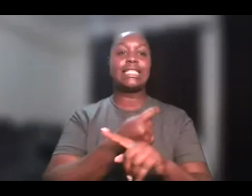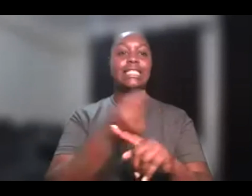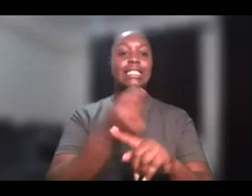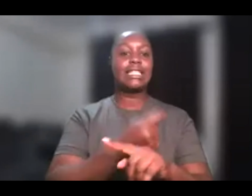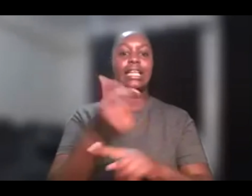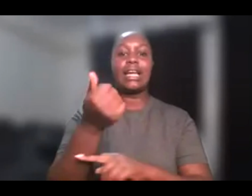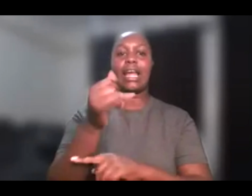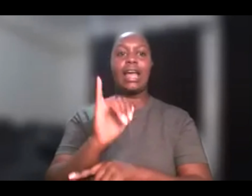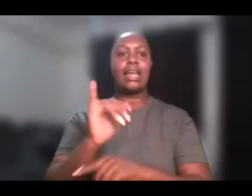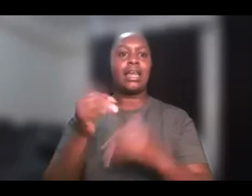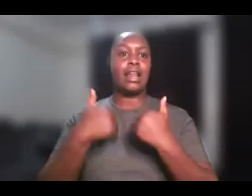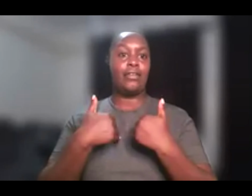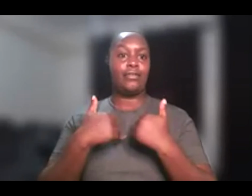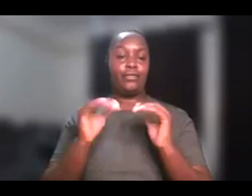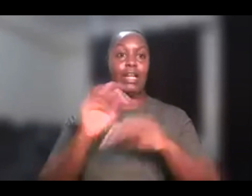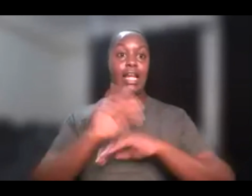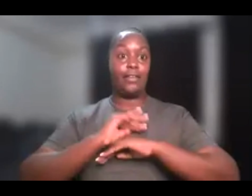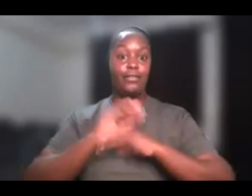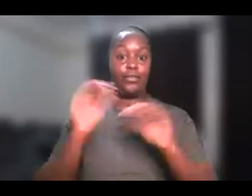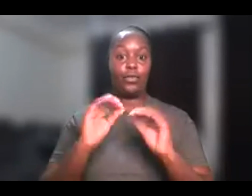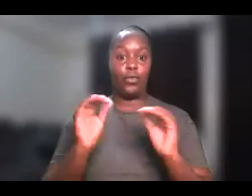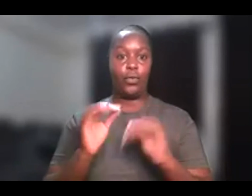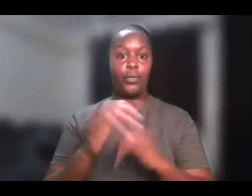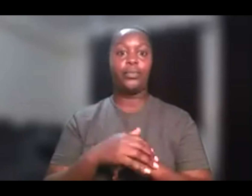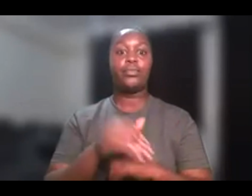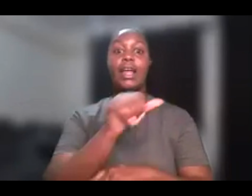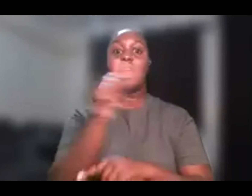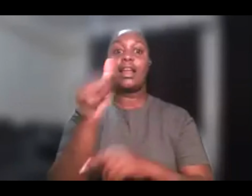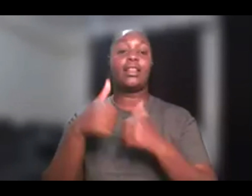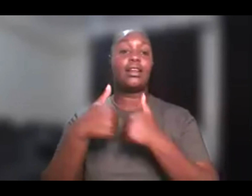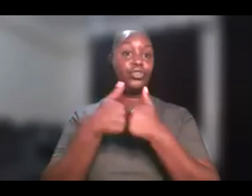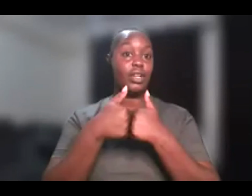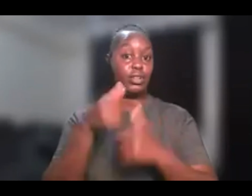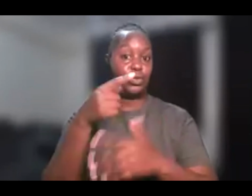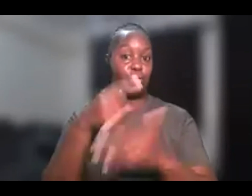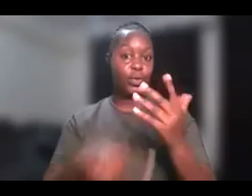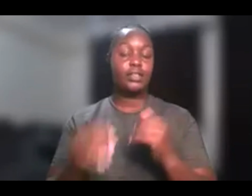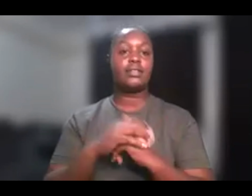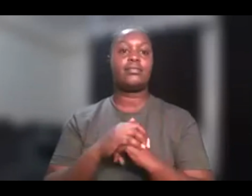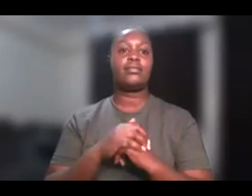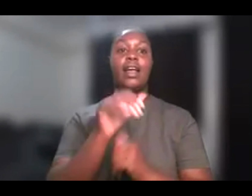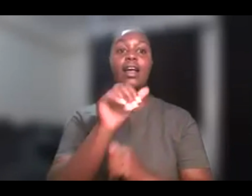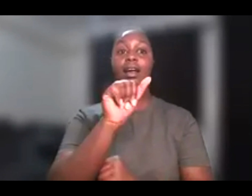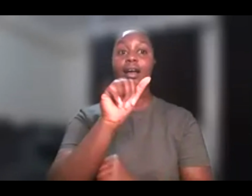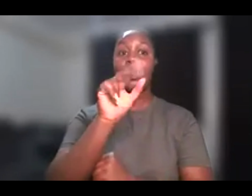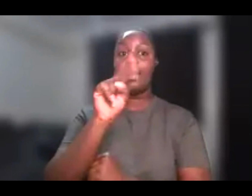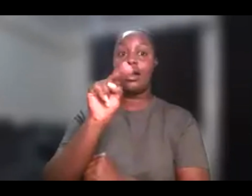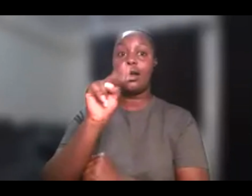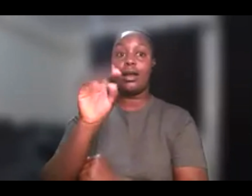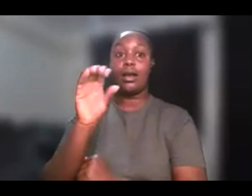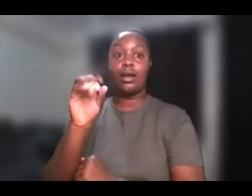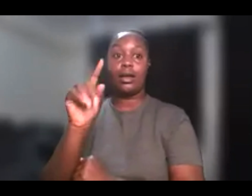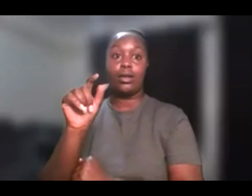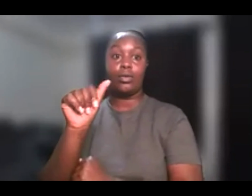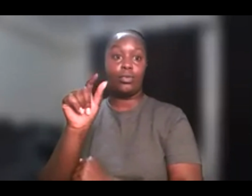challenge on our side is annotation, and there's raw video that we have collected are